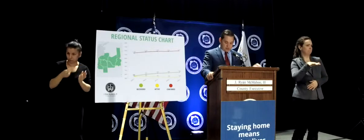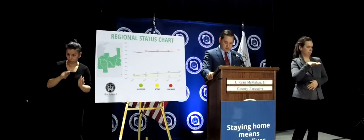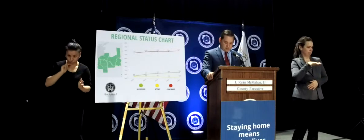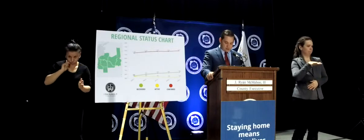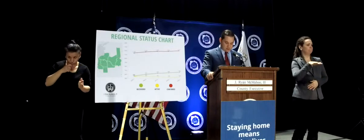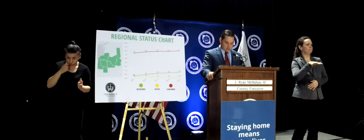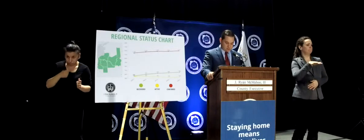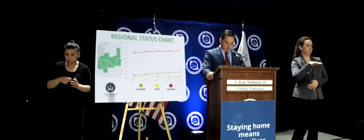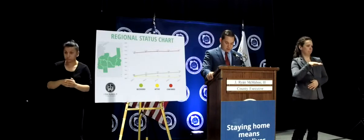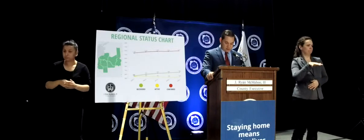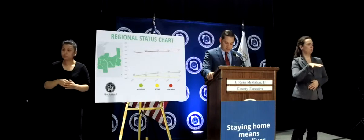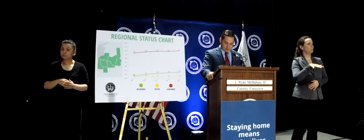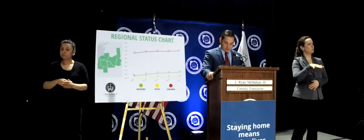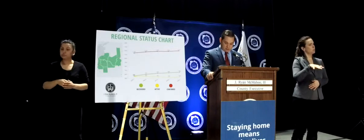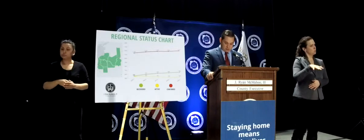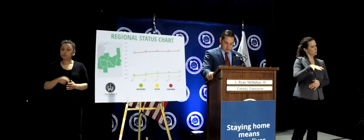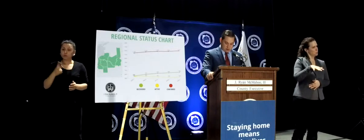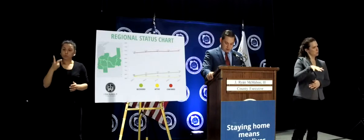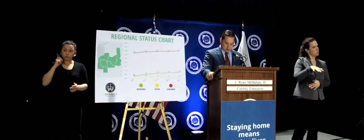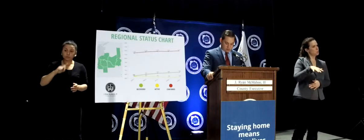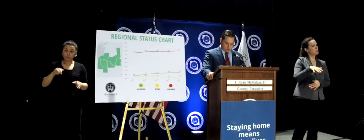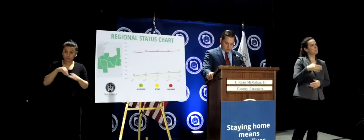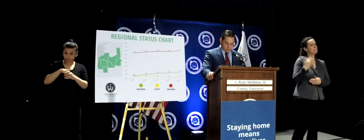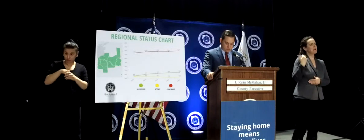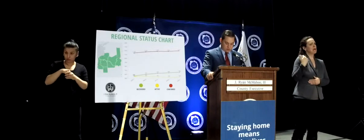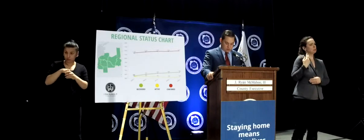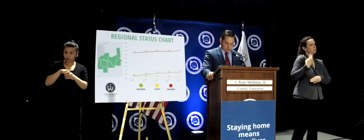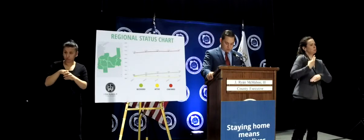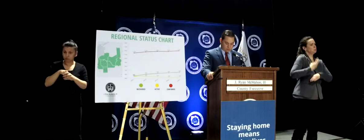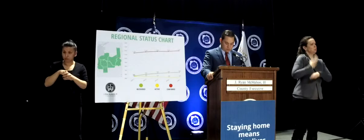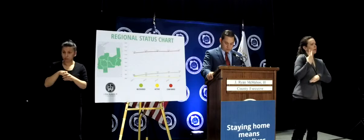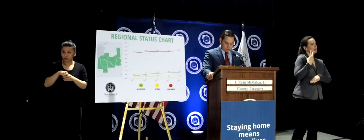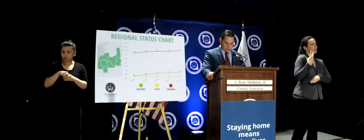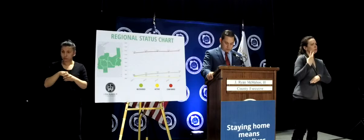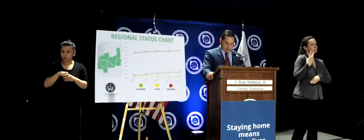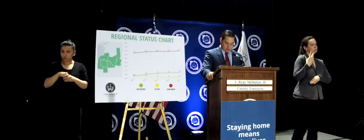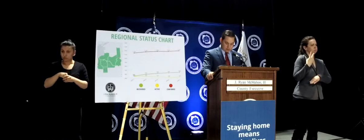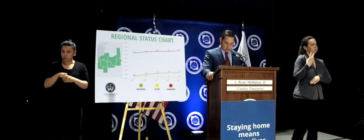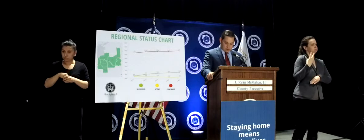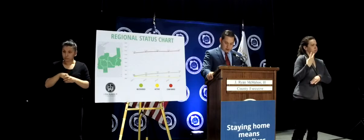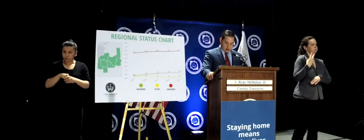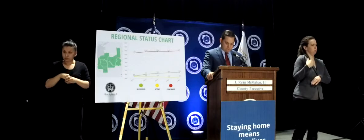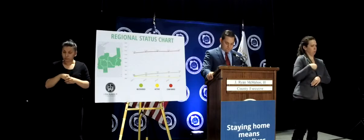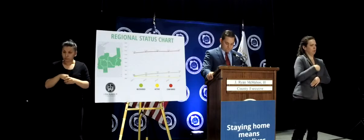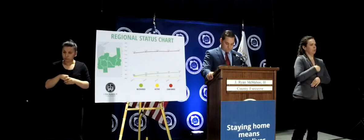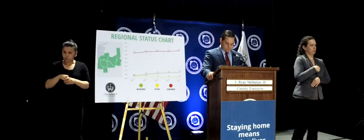2 days since we started this, we've done, well, we do that.